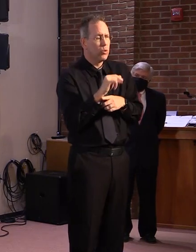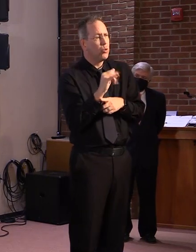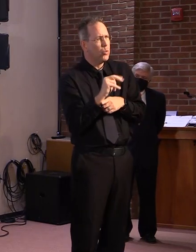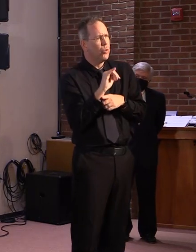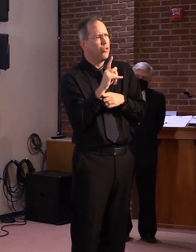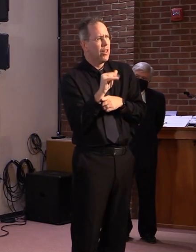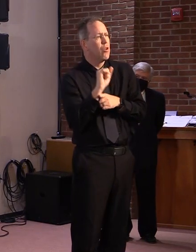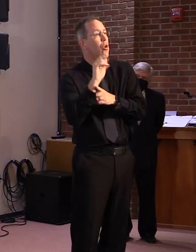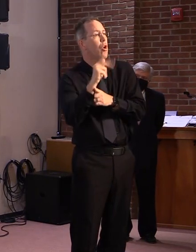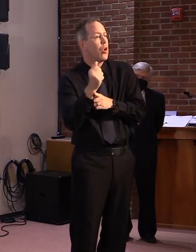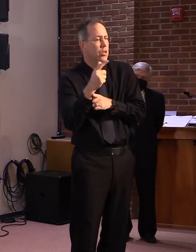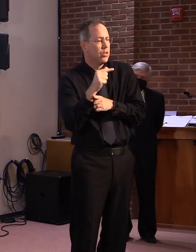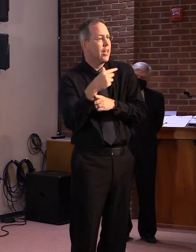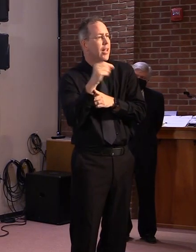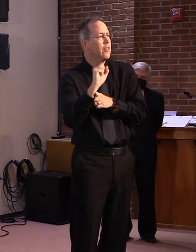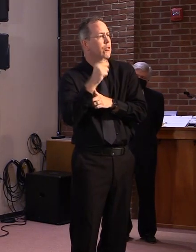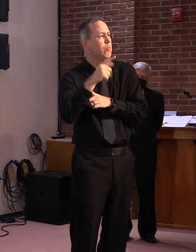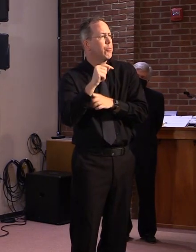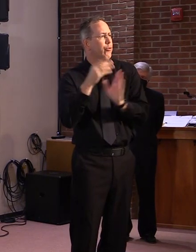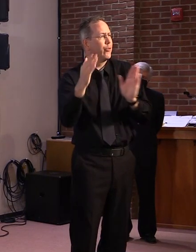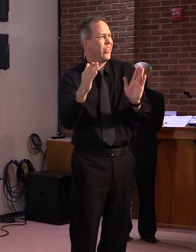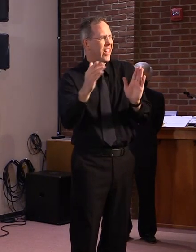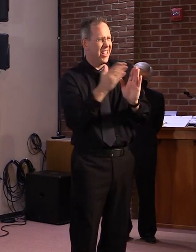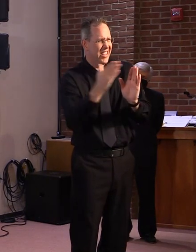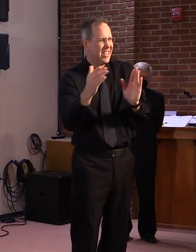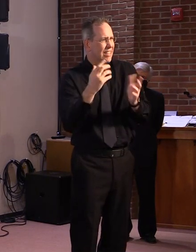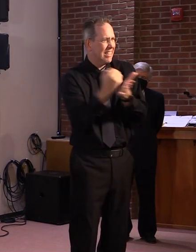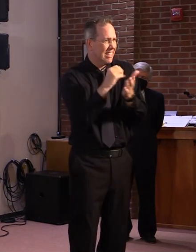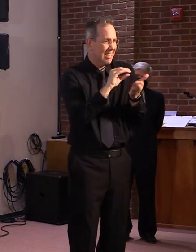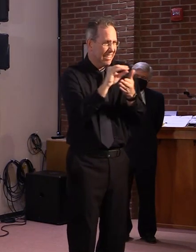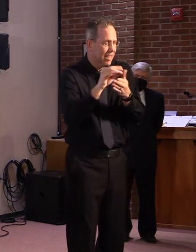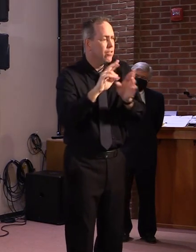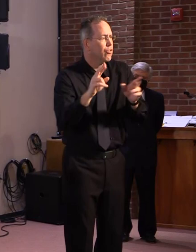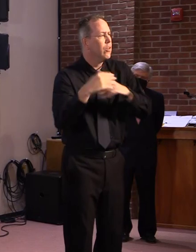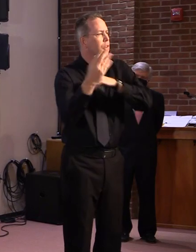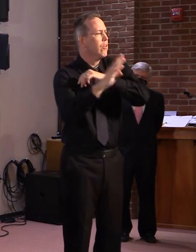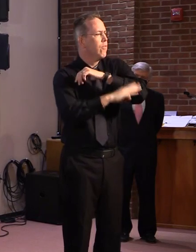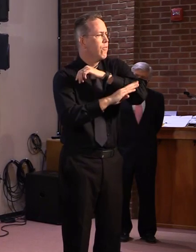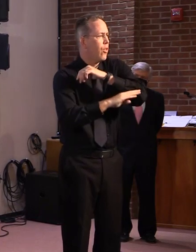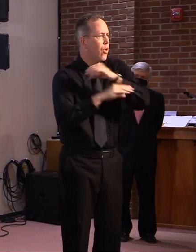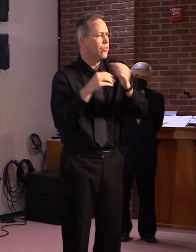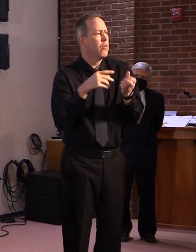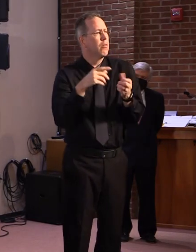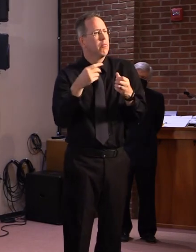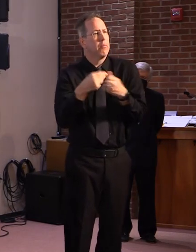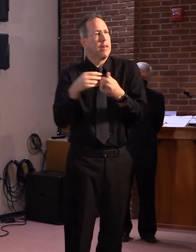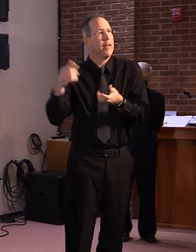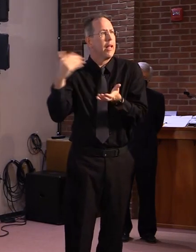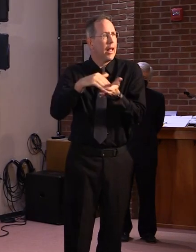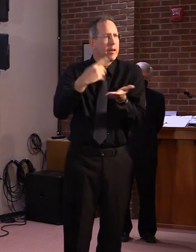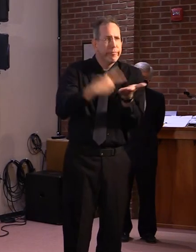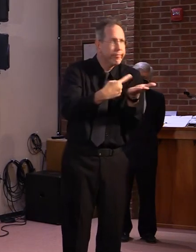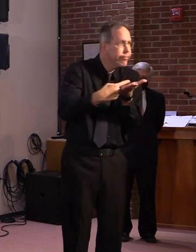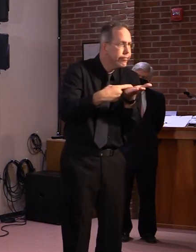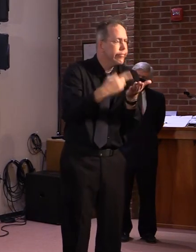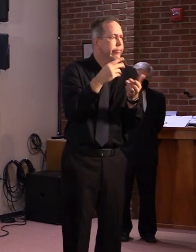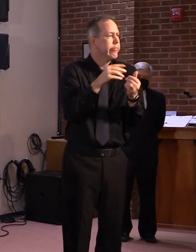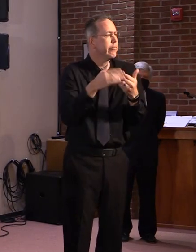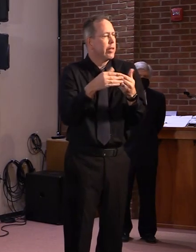partners, separate branch, and we need them to work with us to get through this.